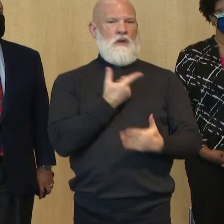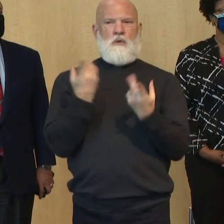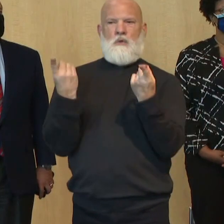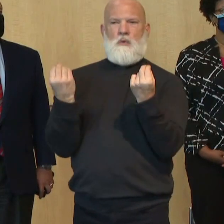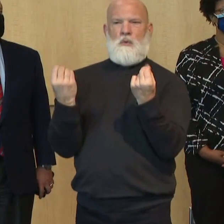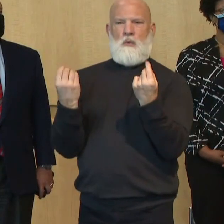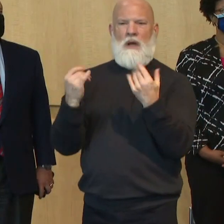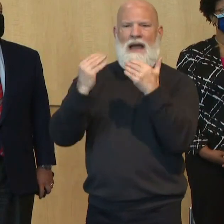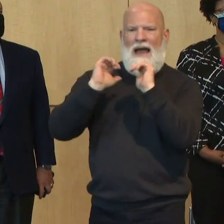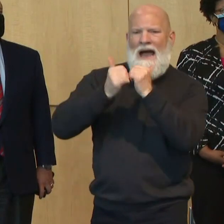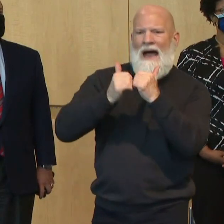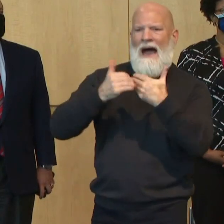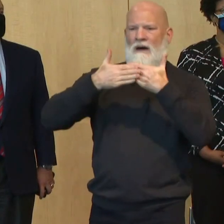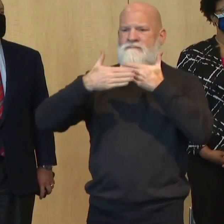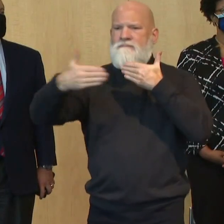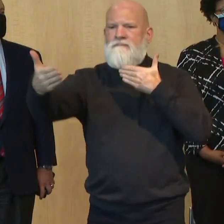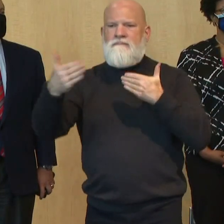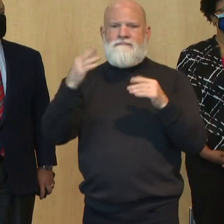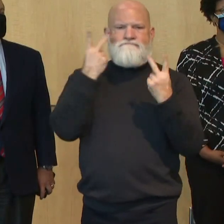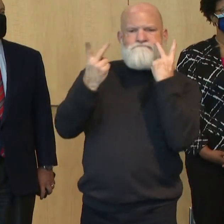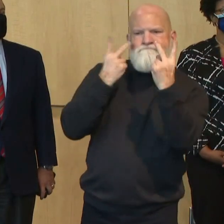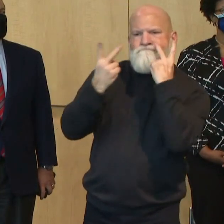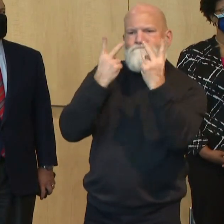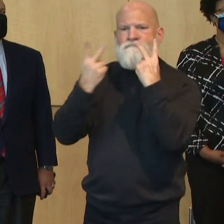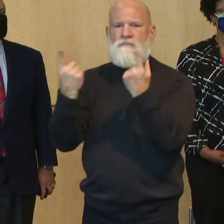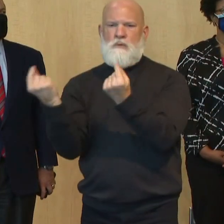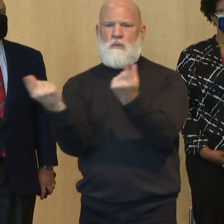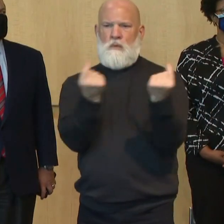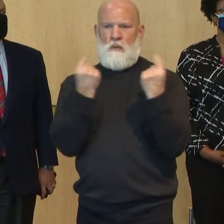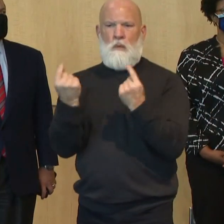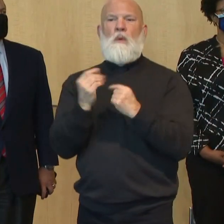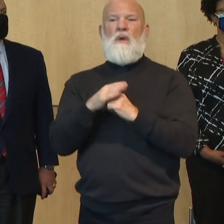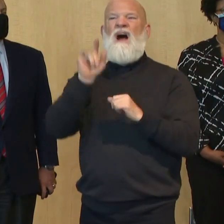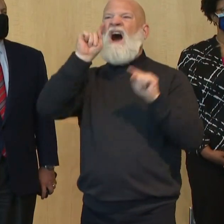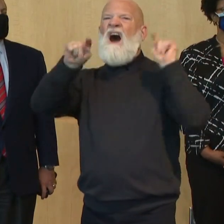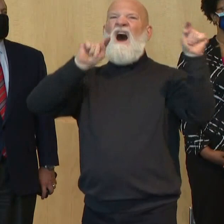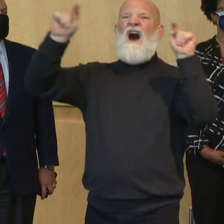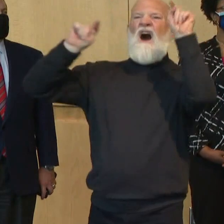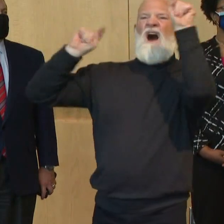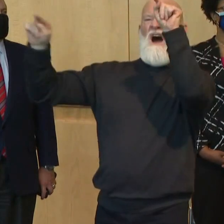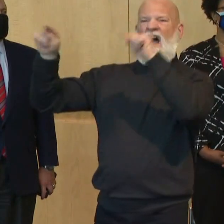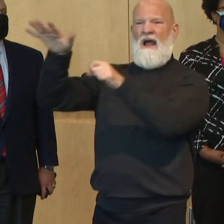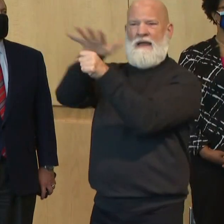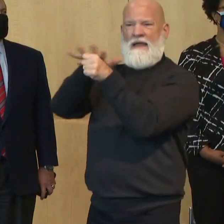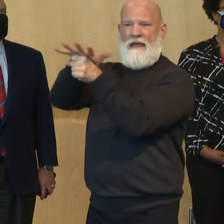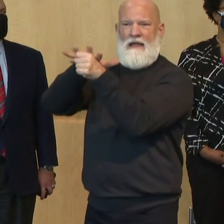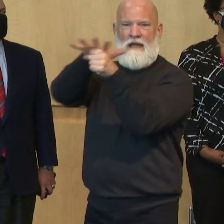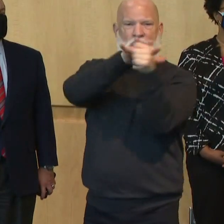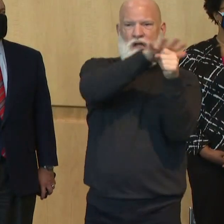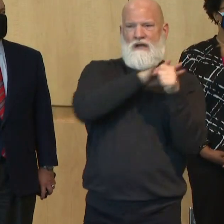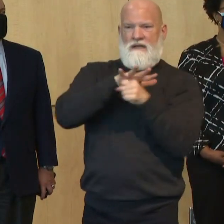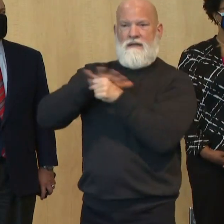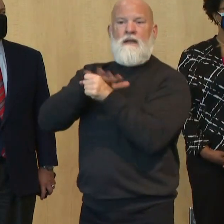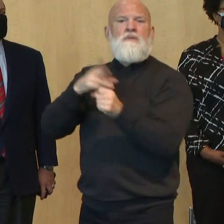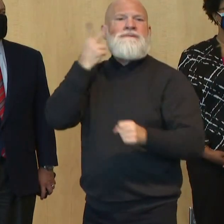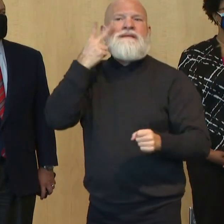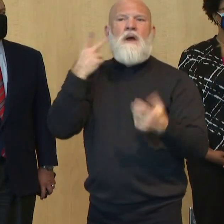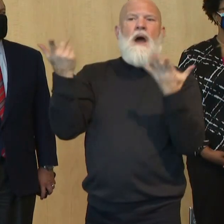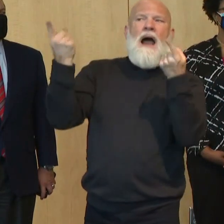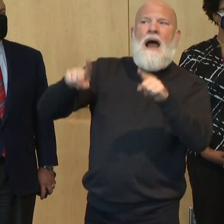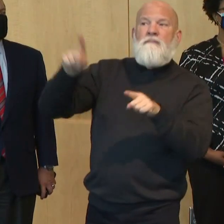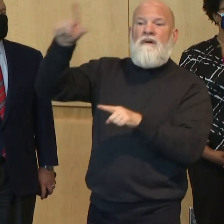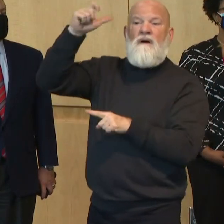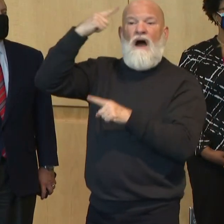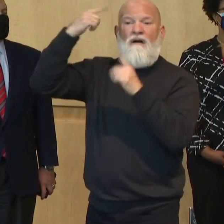we can either augment and work with what counties are doing or potentially what the feds may do. So there's a lot working